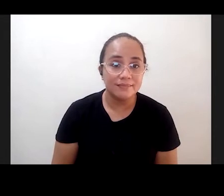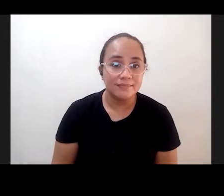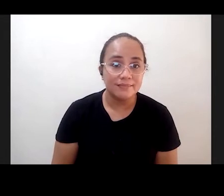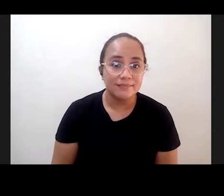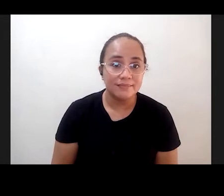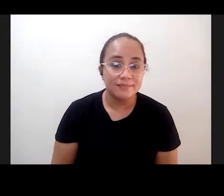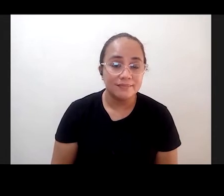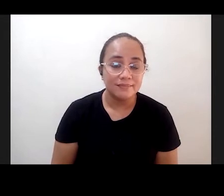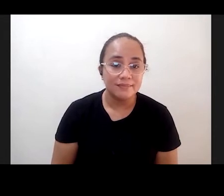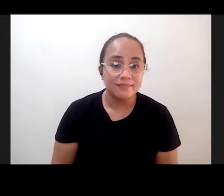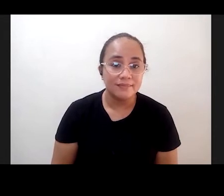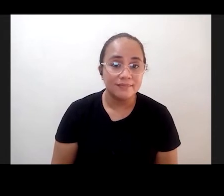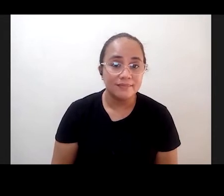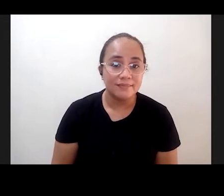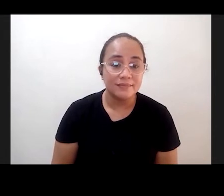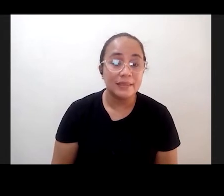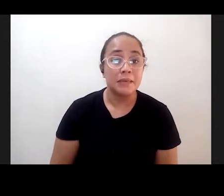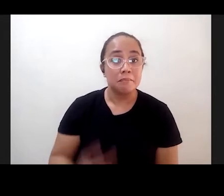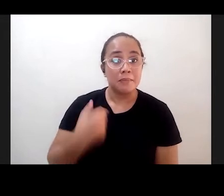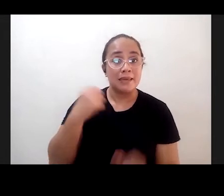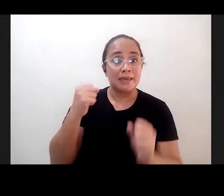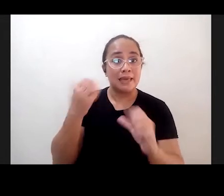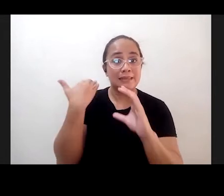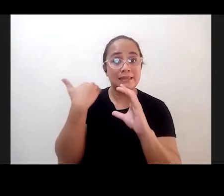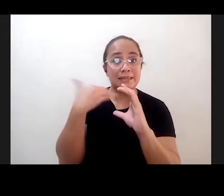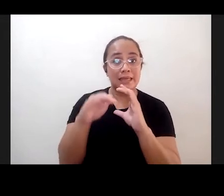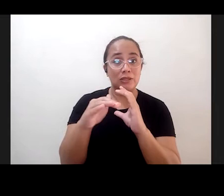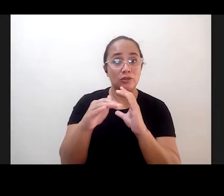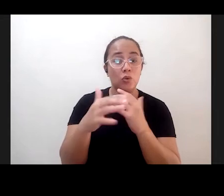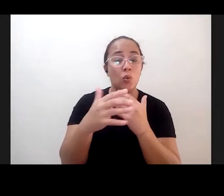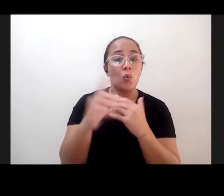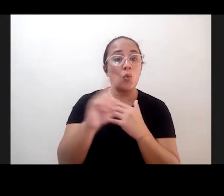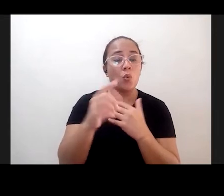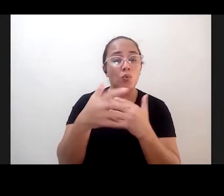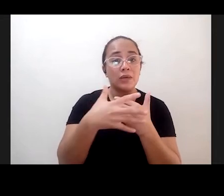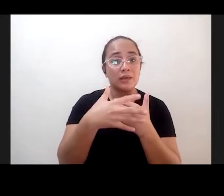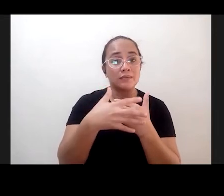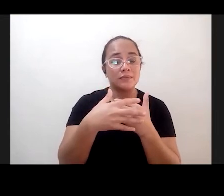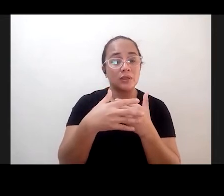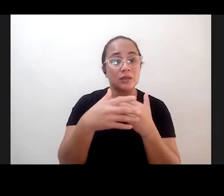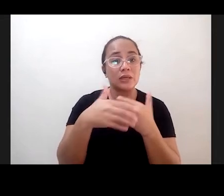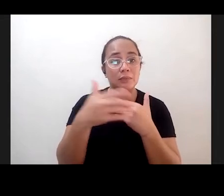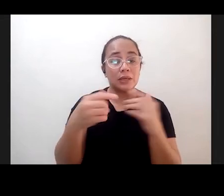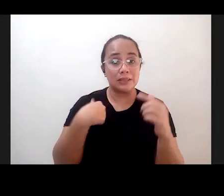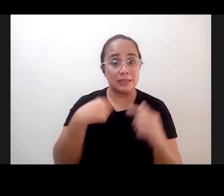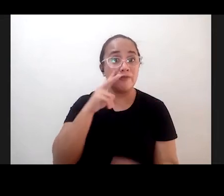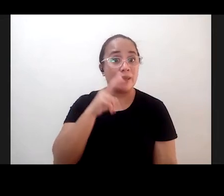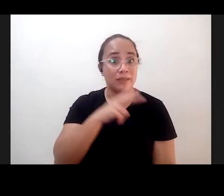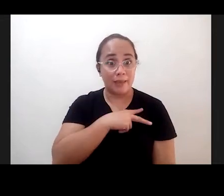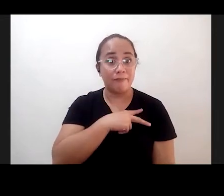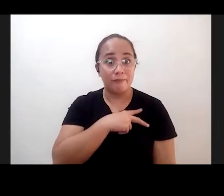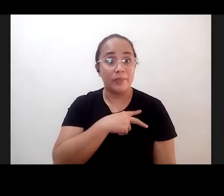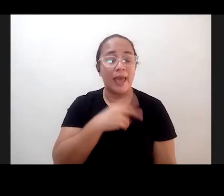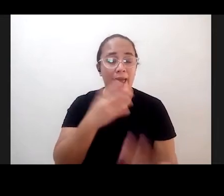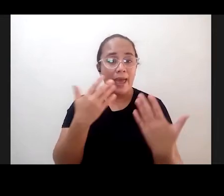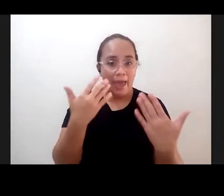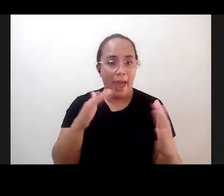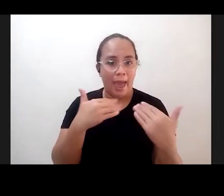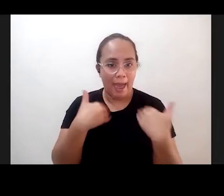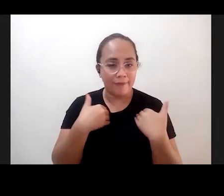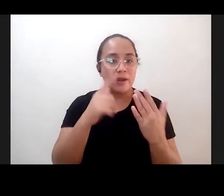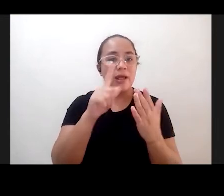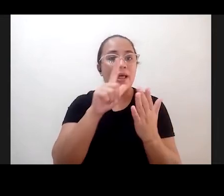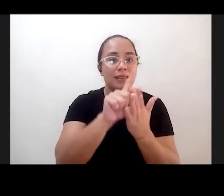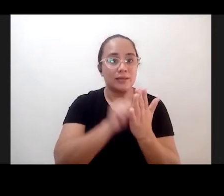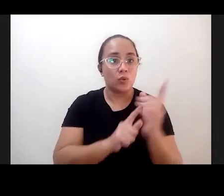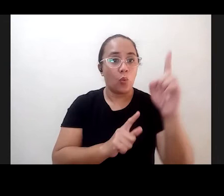I can send you copies of what it would look like. In Vietnam, we did lesson 1 to 10